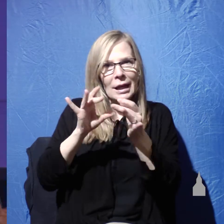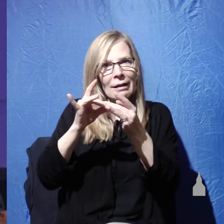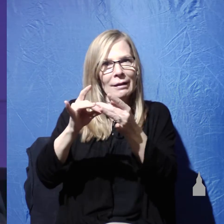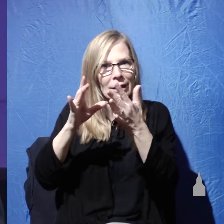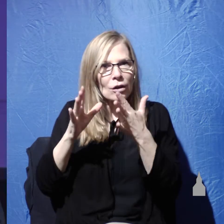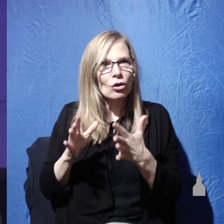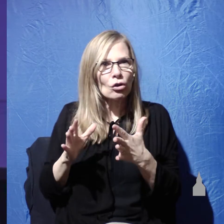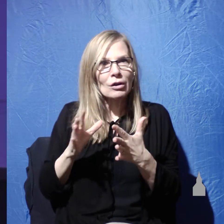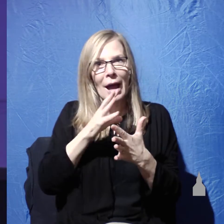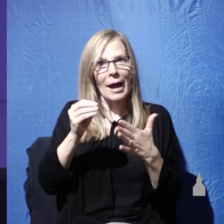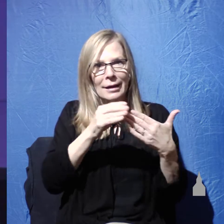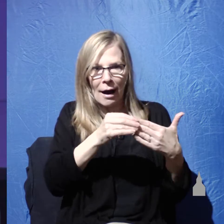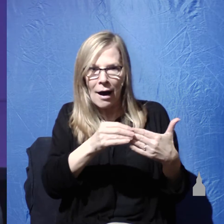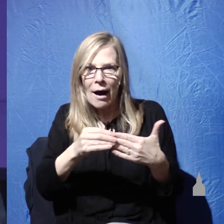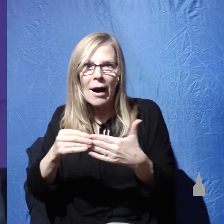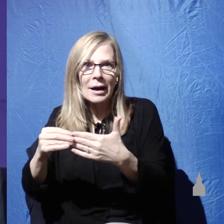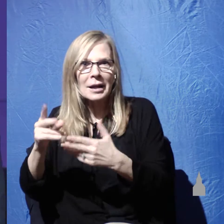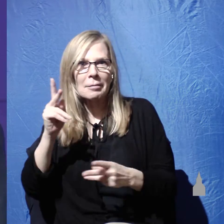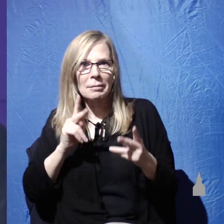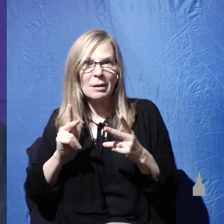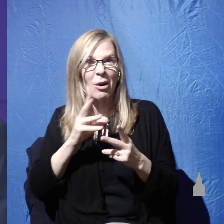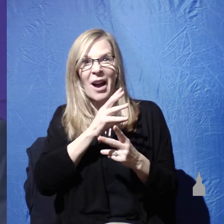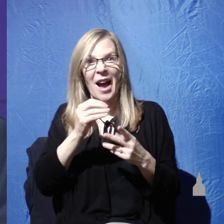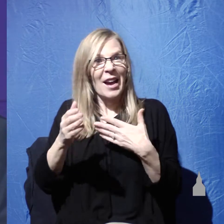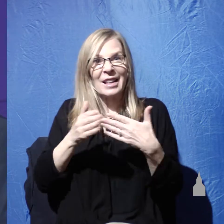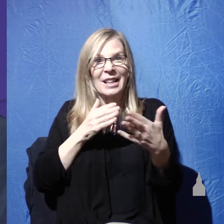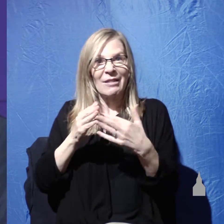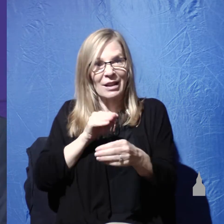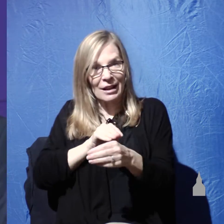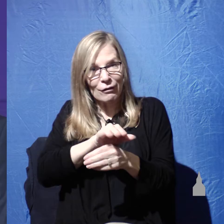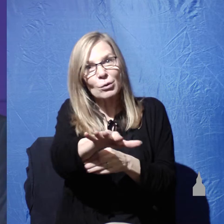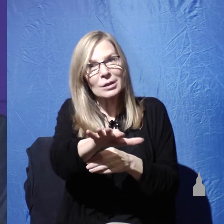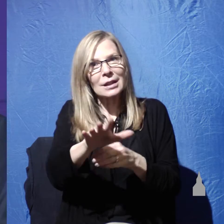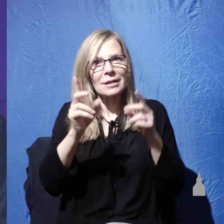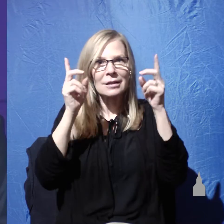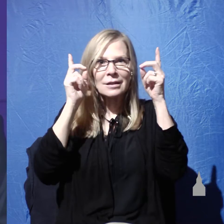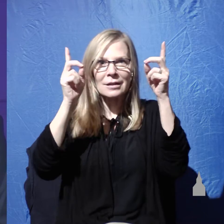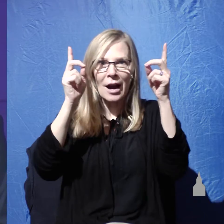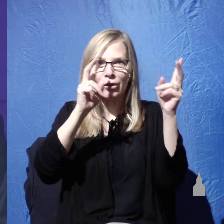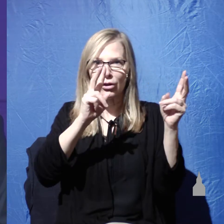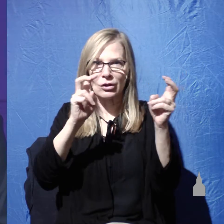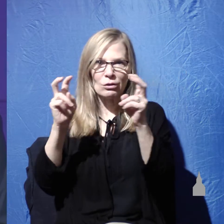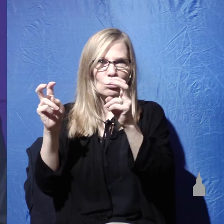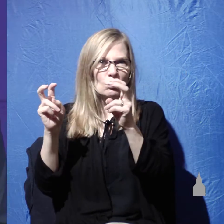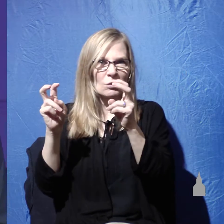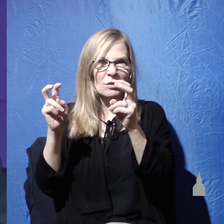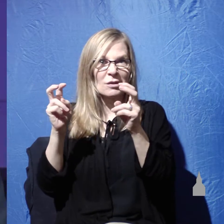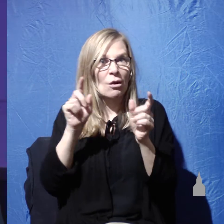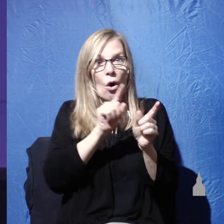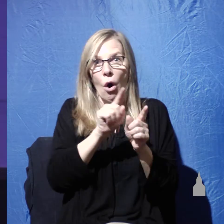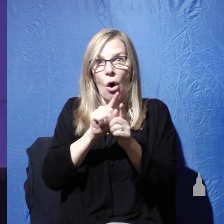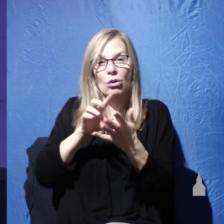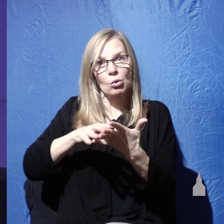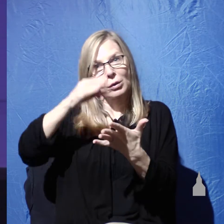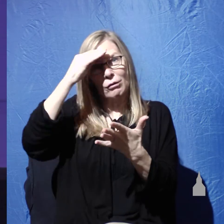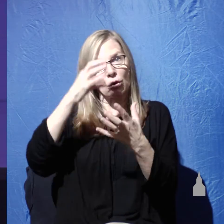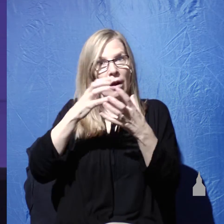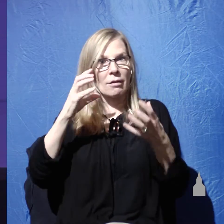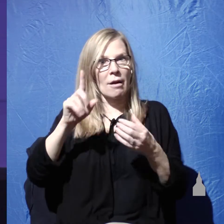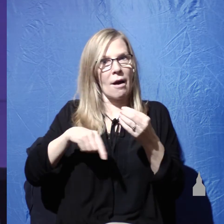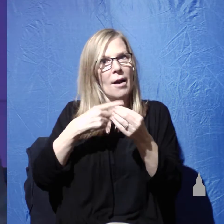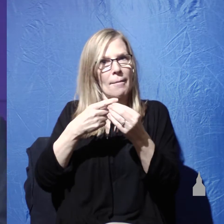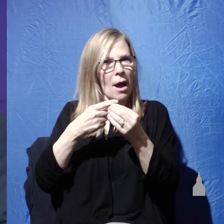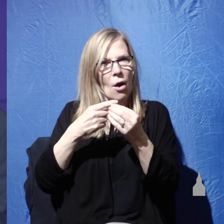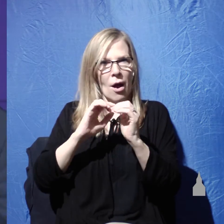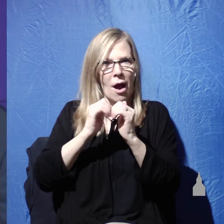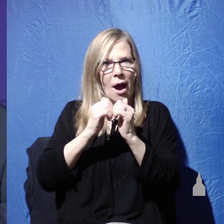and even in resolving church doctrinal issues. From Acts, we have also learned much about the biblical approach